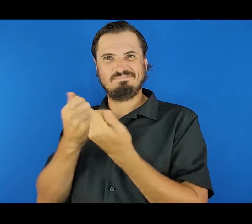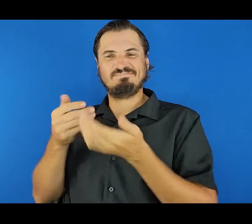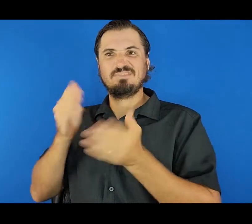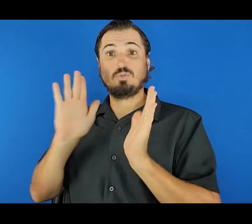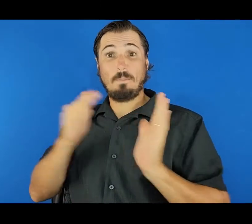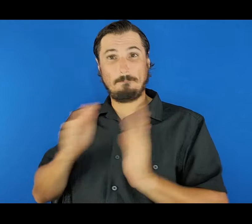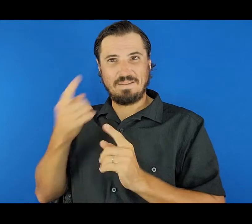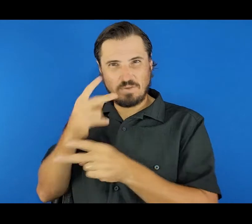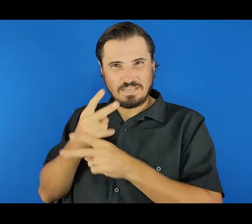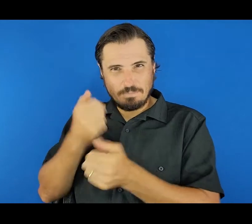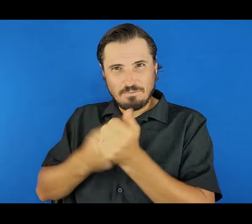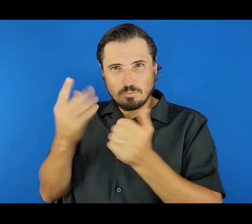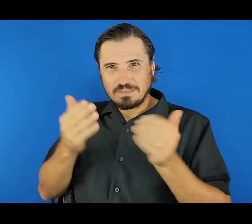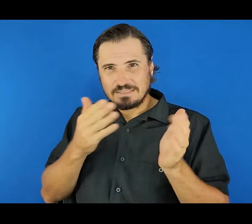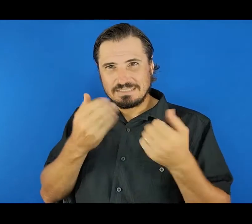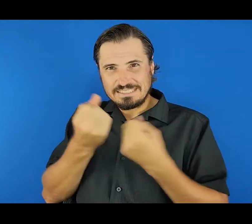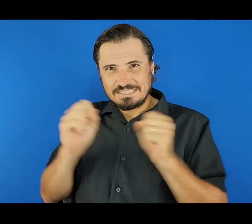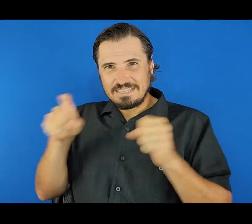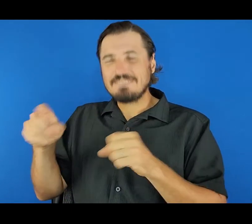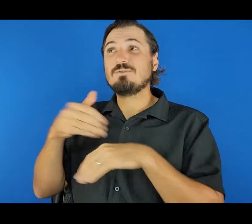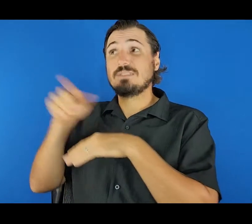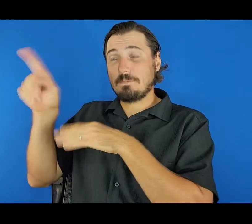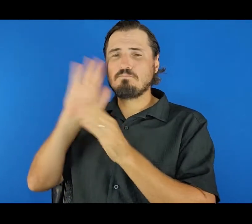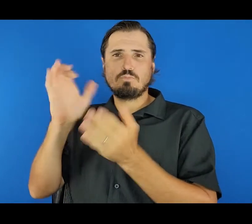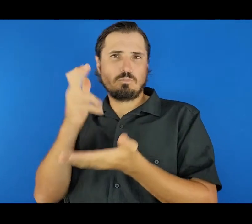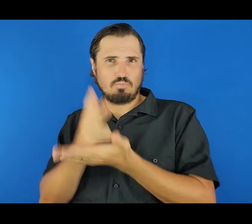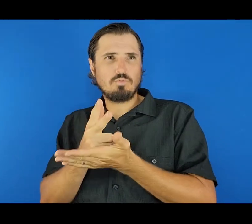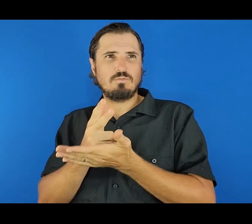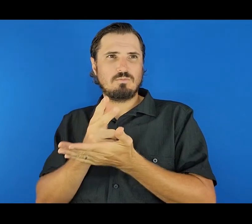For details, visit